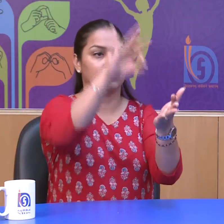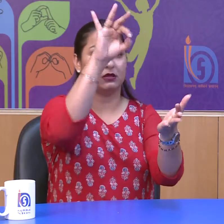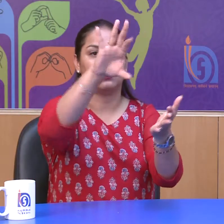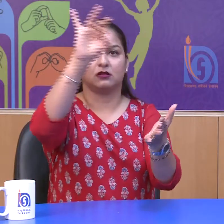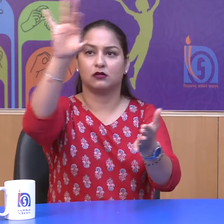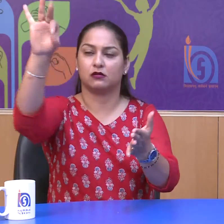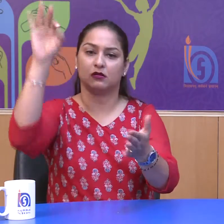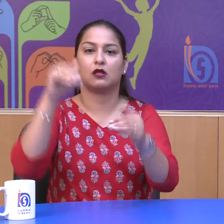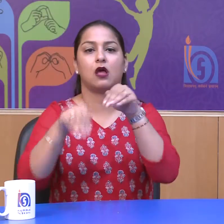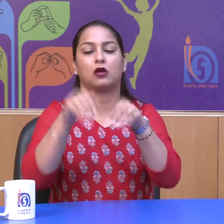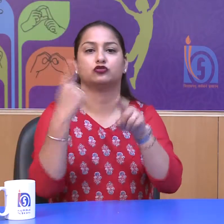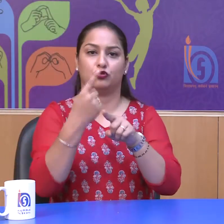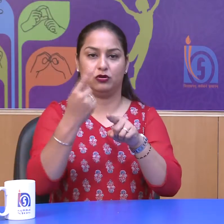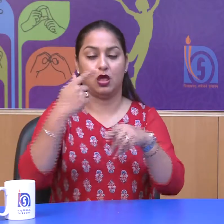owing to a vacancy